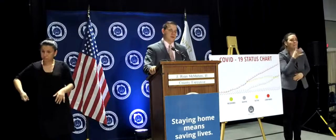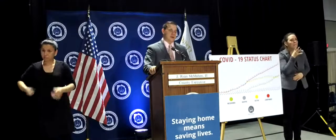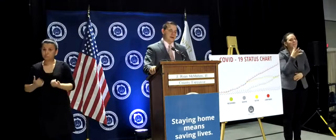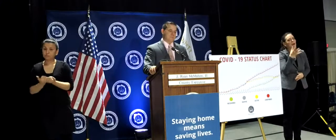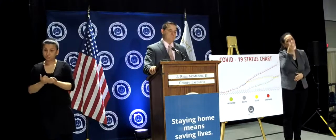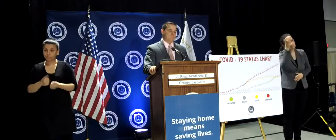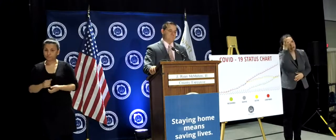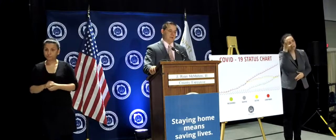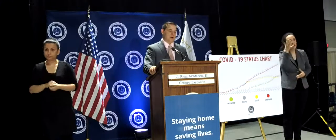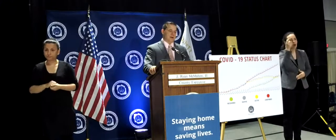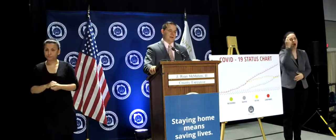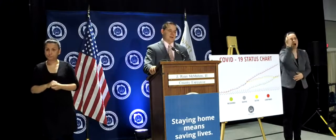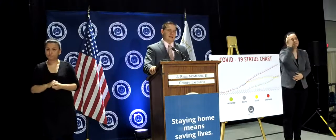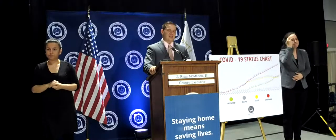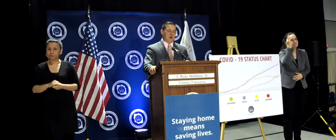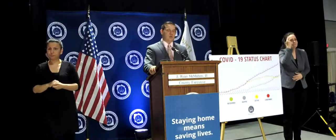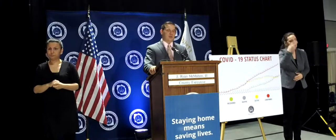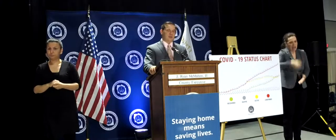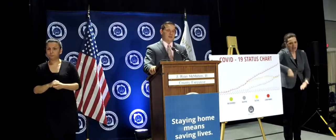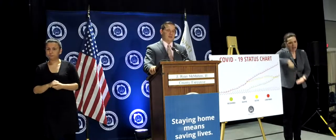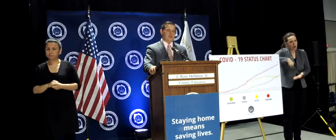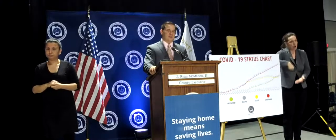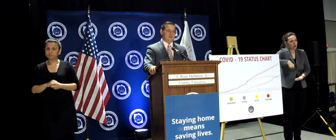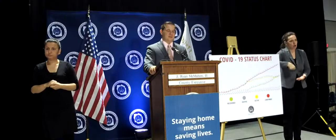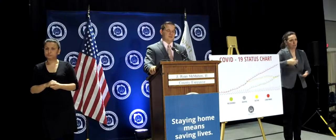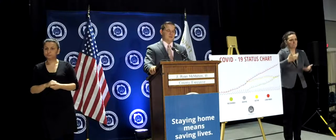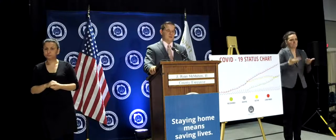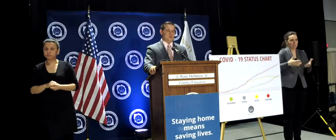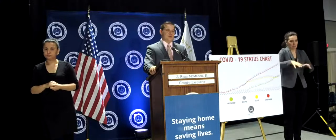now. But I don't think